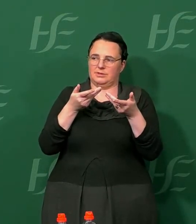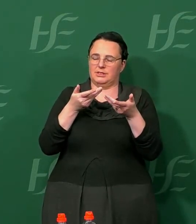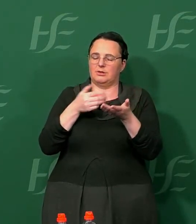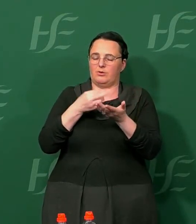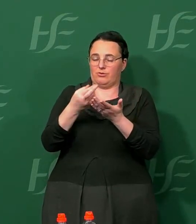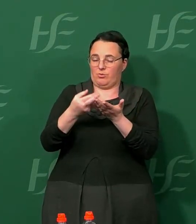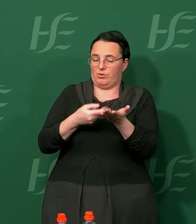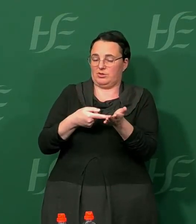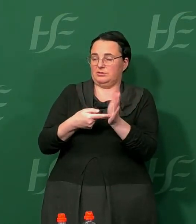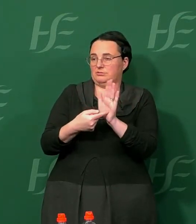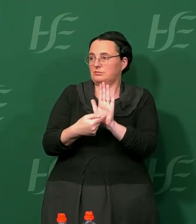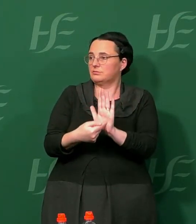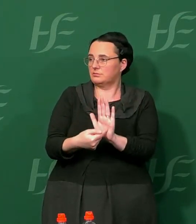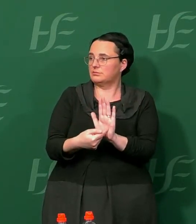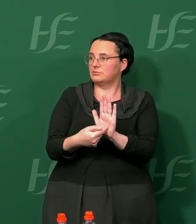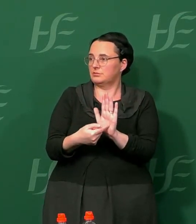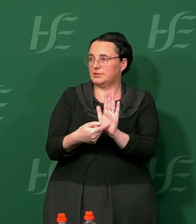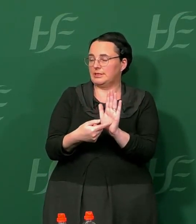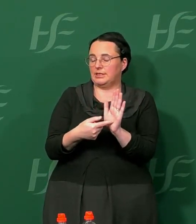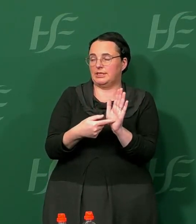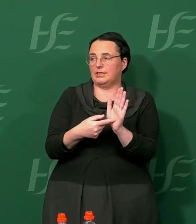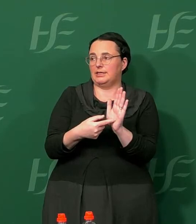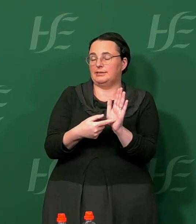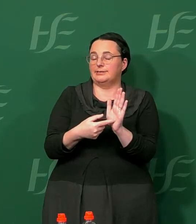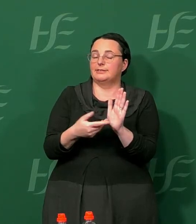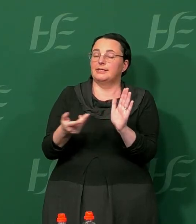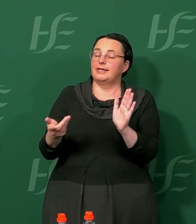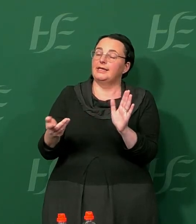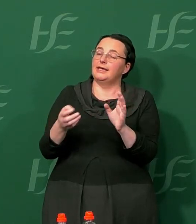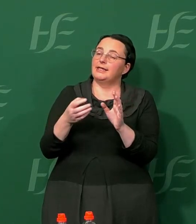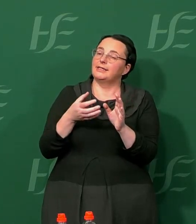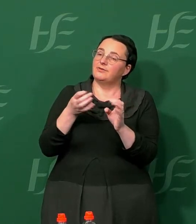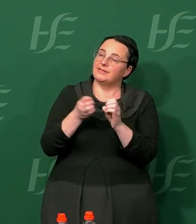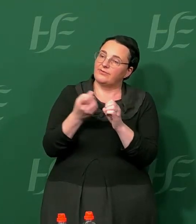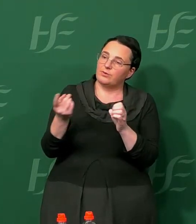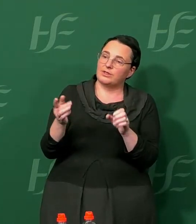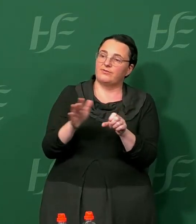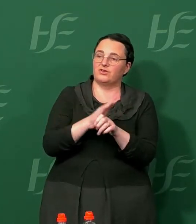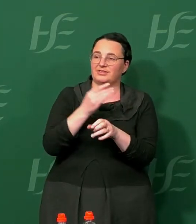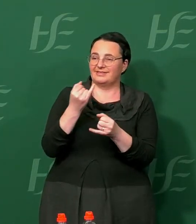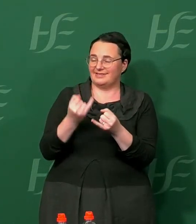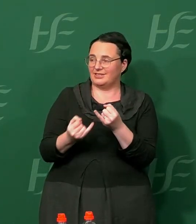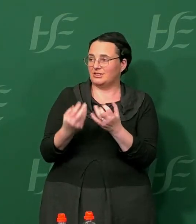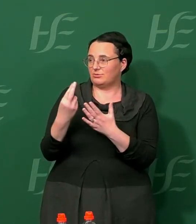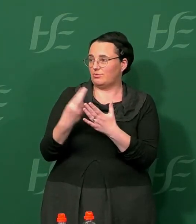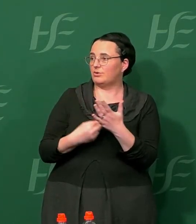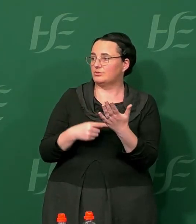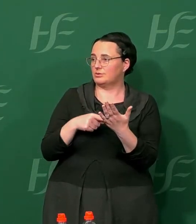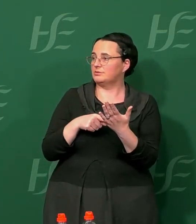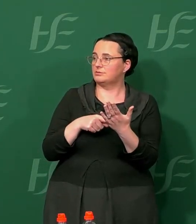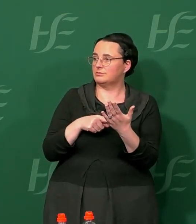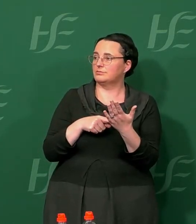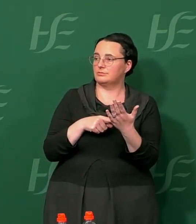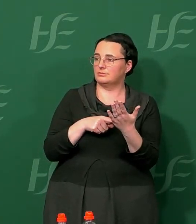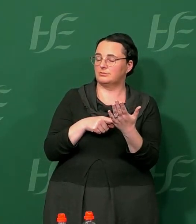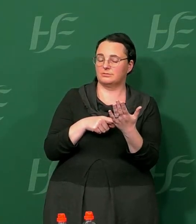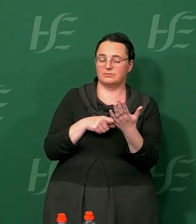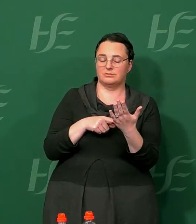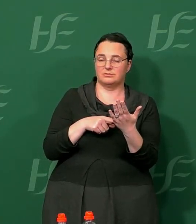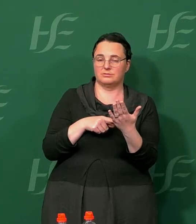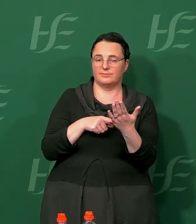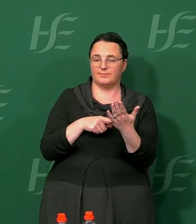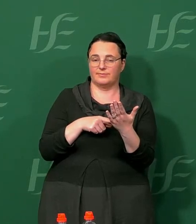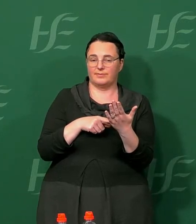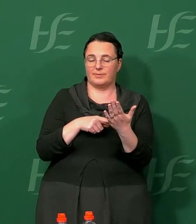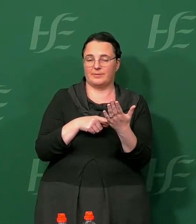is exactly what gives everybody the details of the report. To the greatest extent, we want to give the